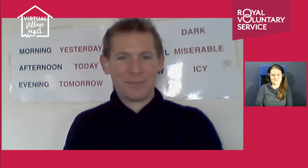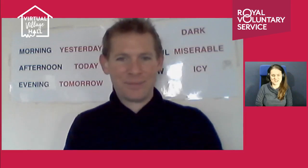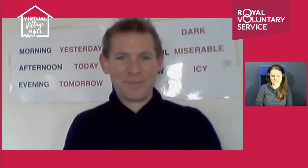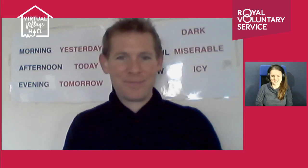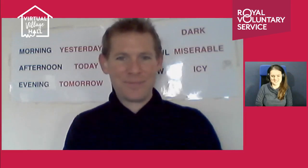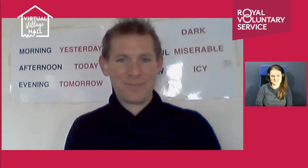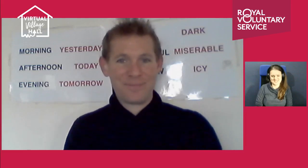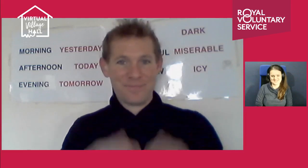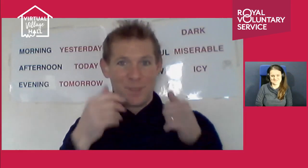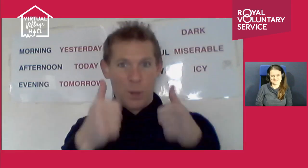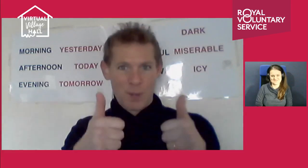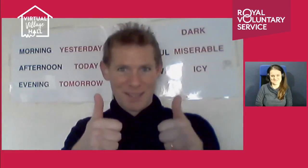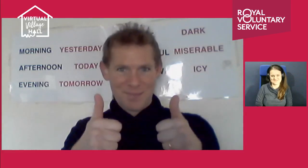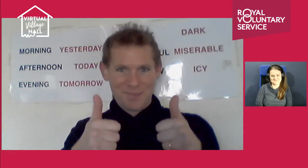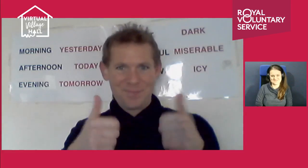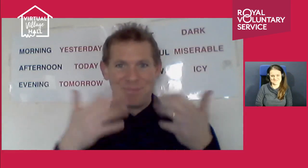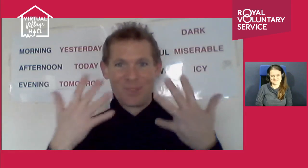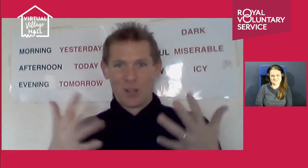Freezing.